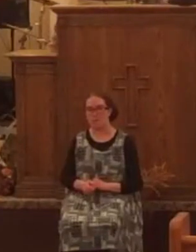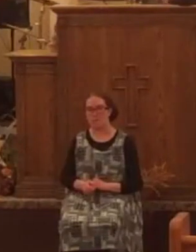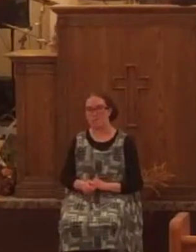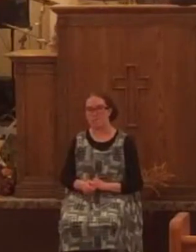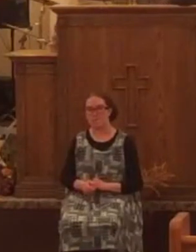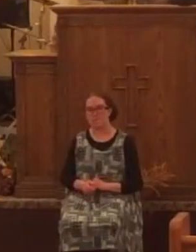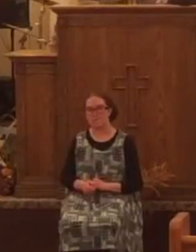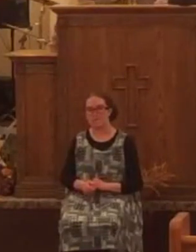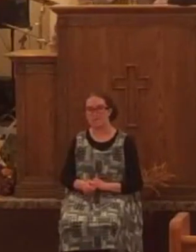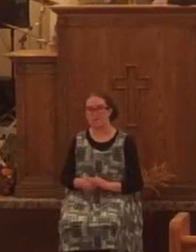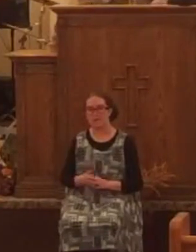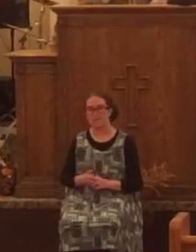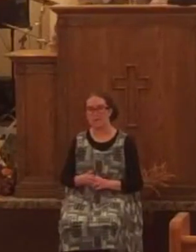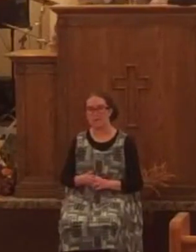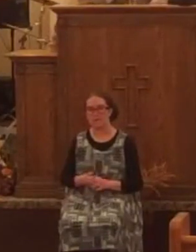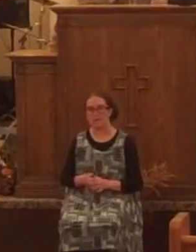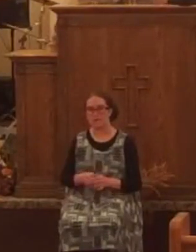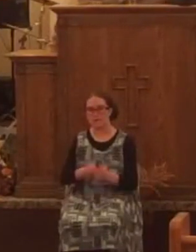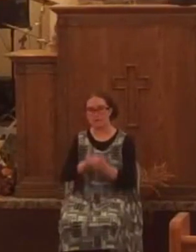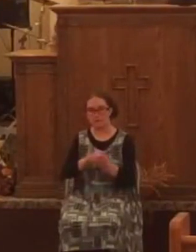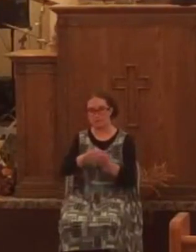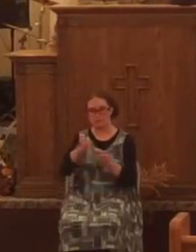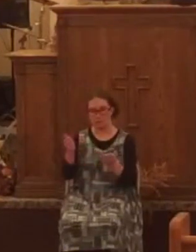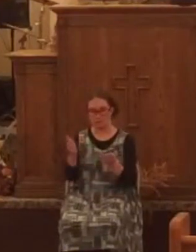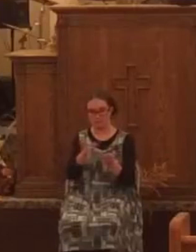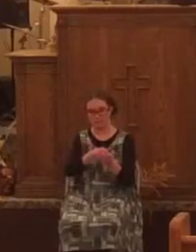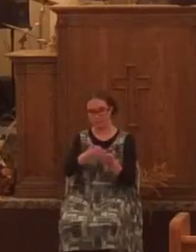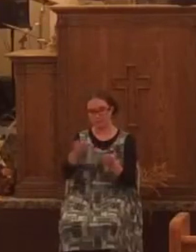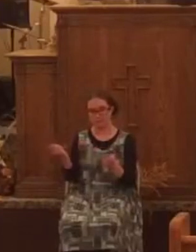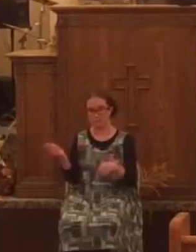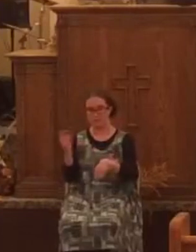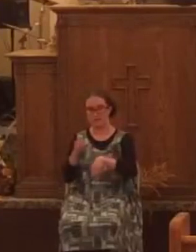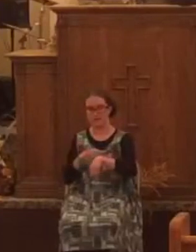Jesus. If I could turn back the pages of time.